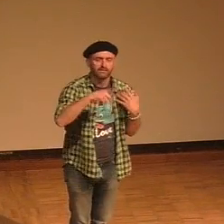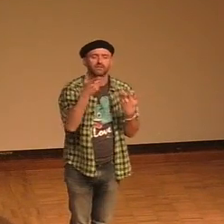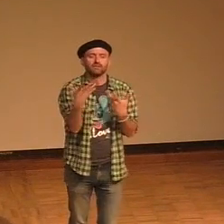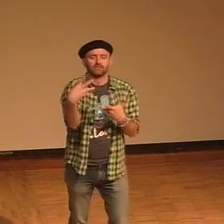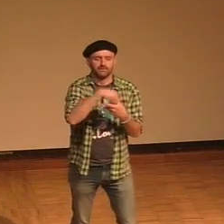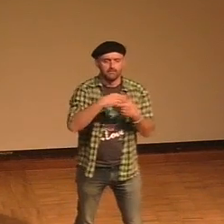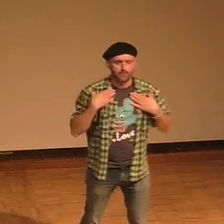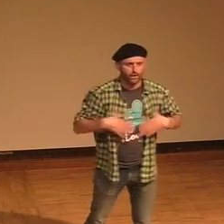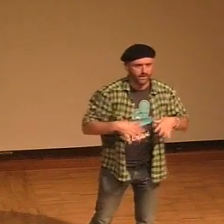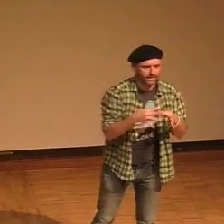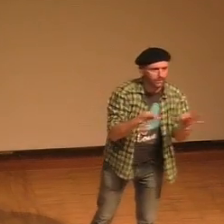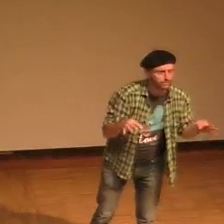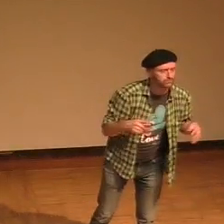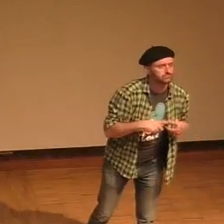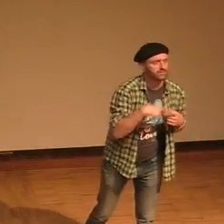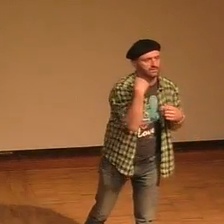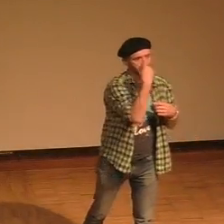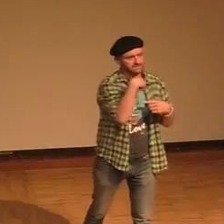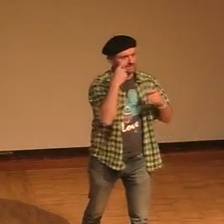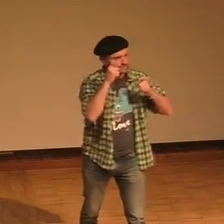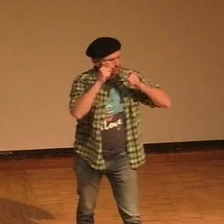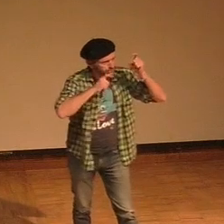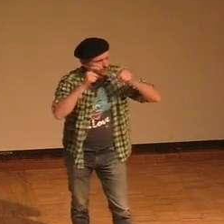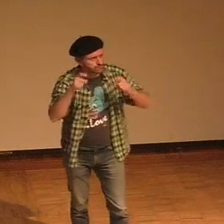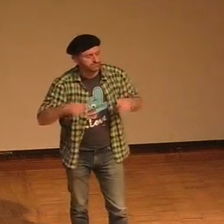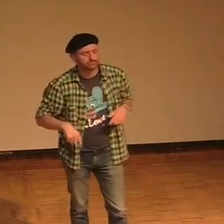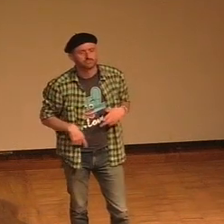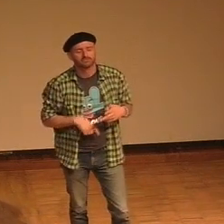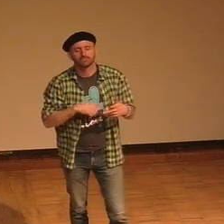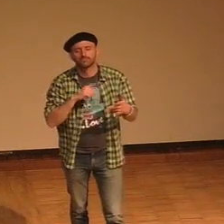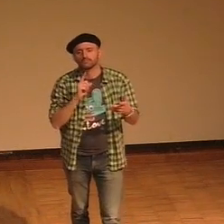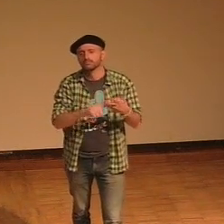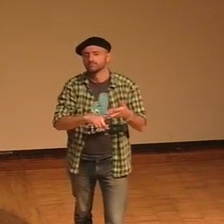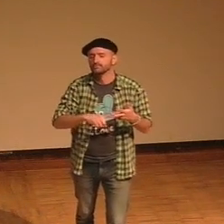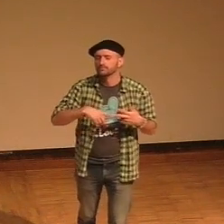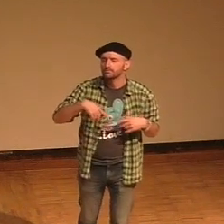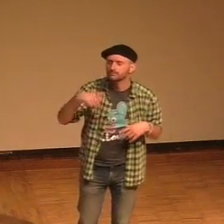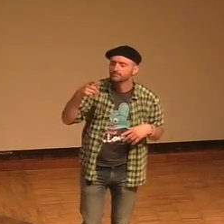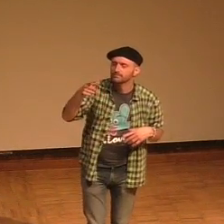it. It's body language, facial expression,